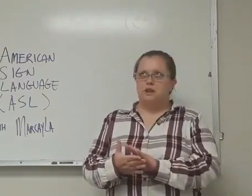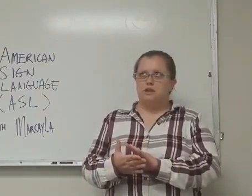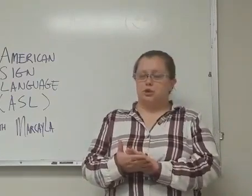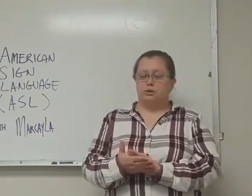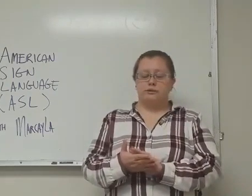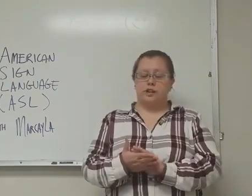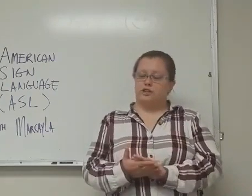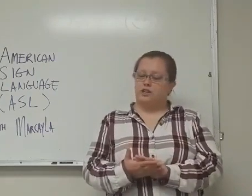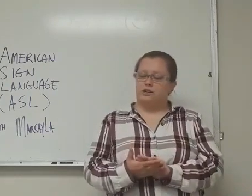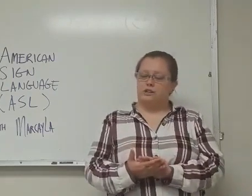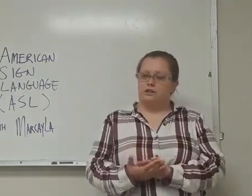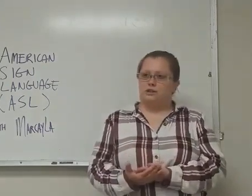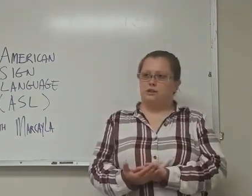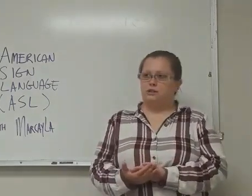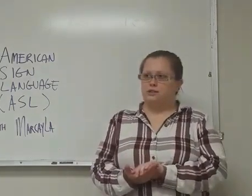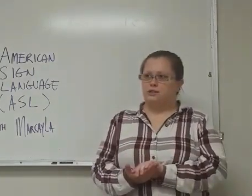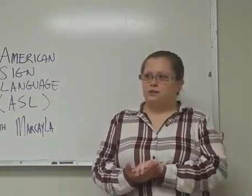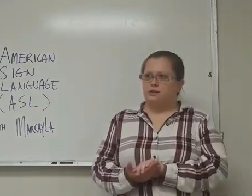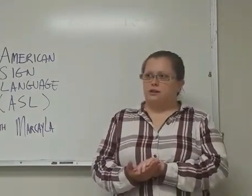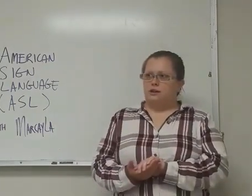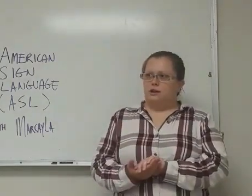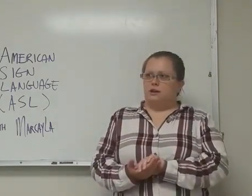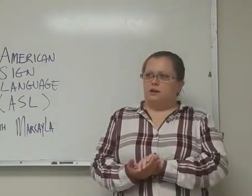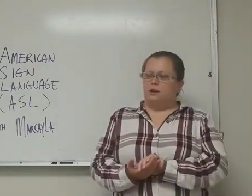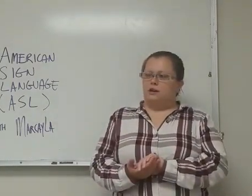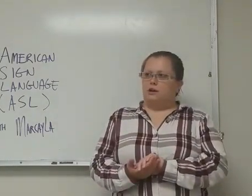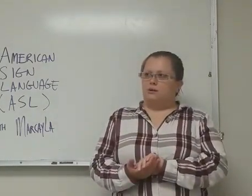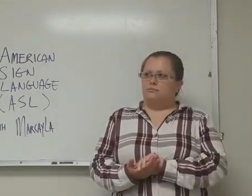Your reflection is